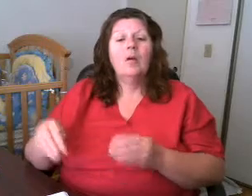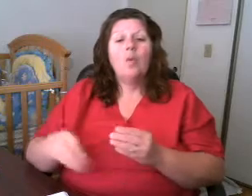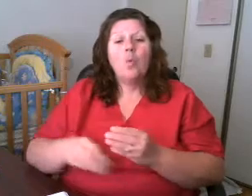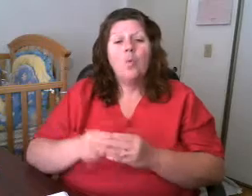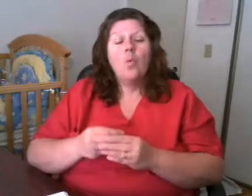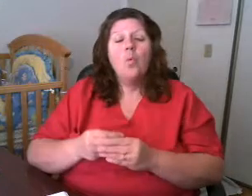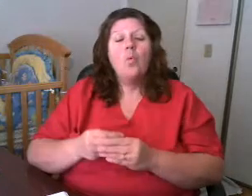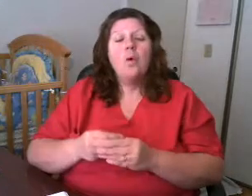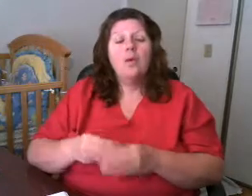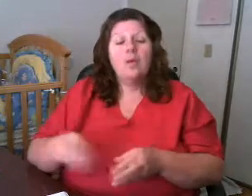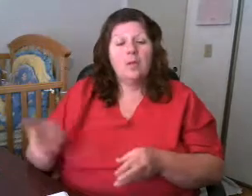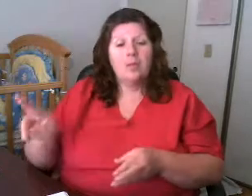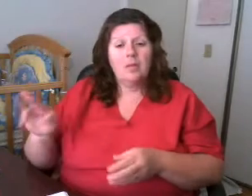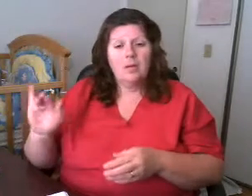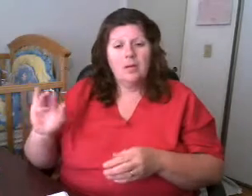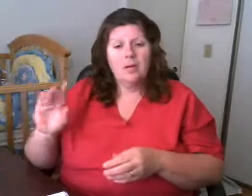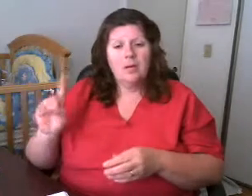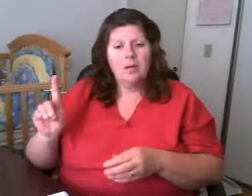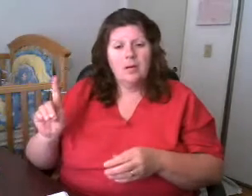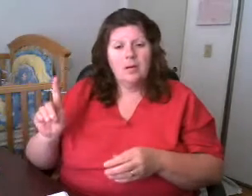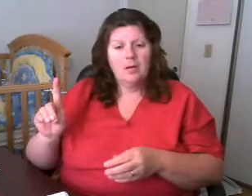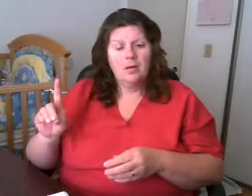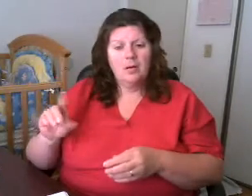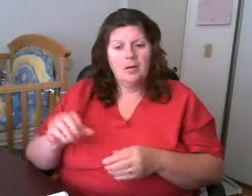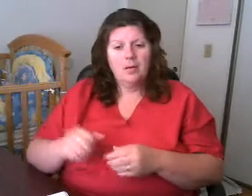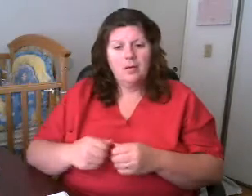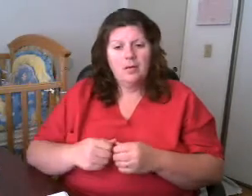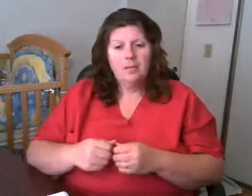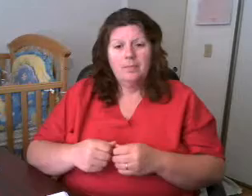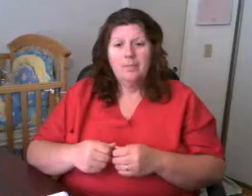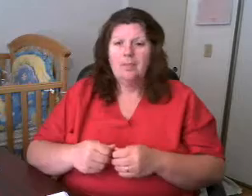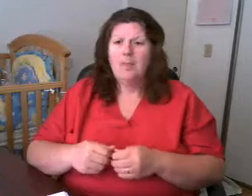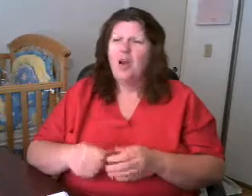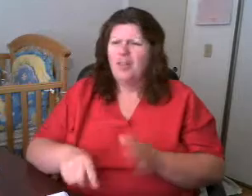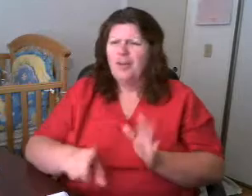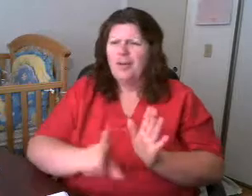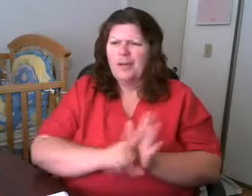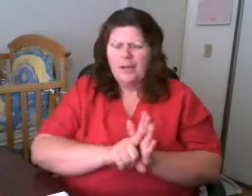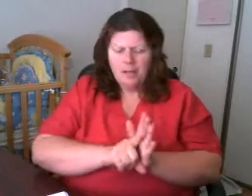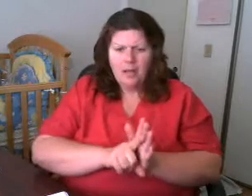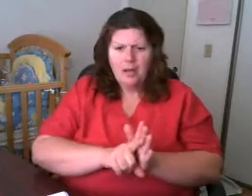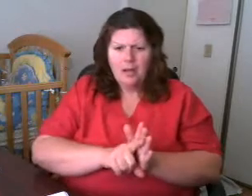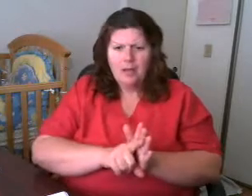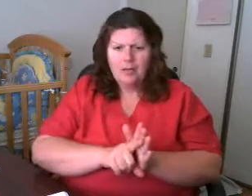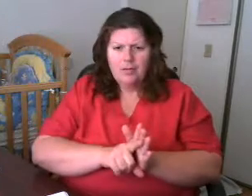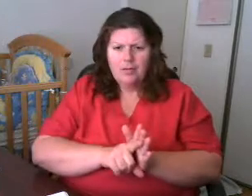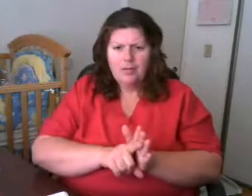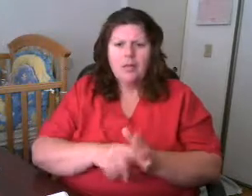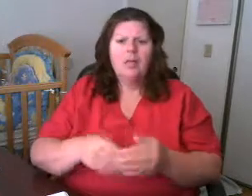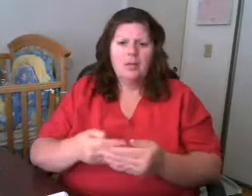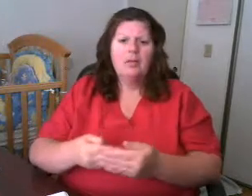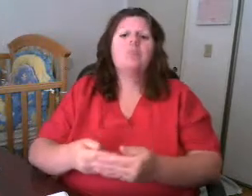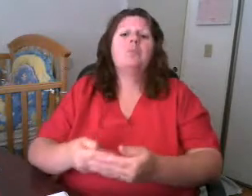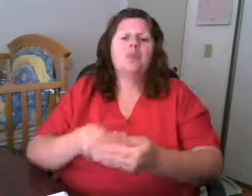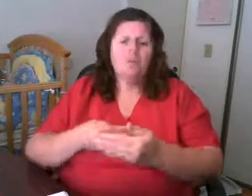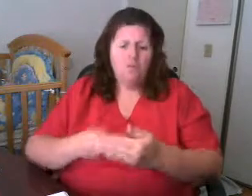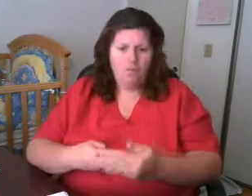Are there laws that supersede the Code of Ethics? And so you're going to want